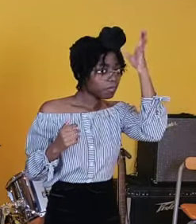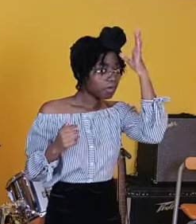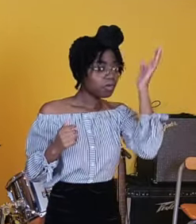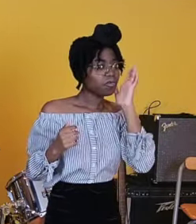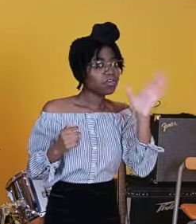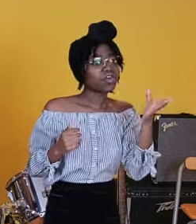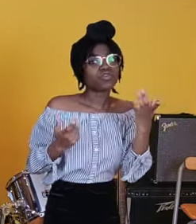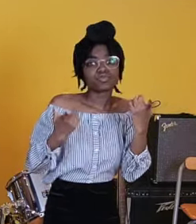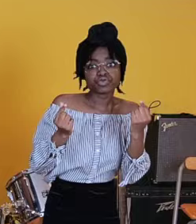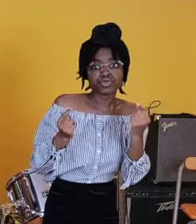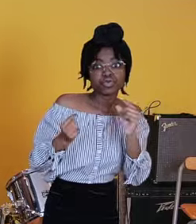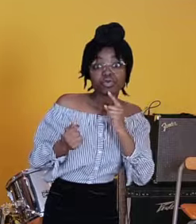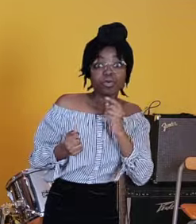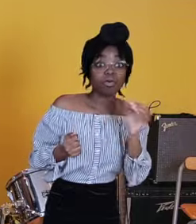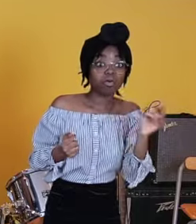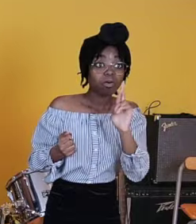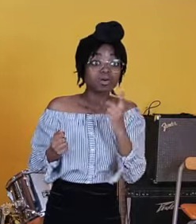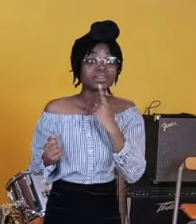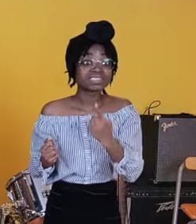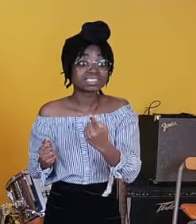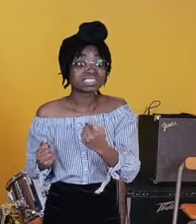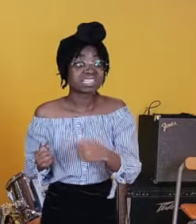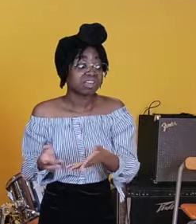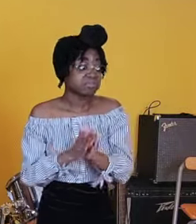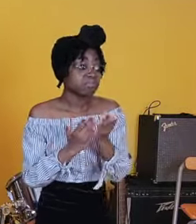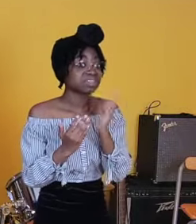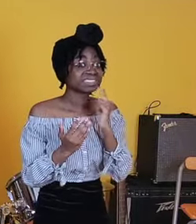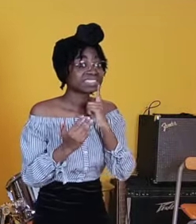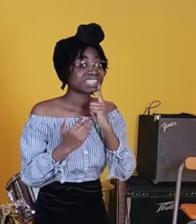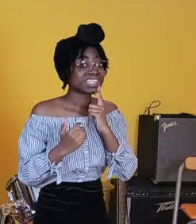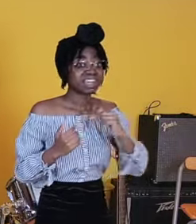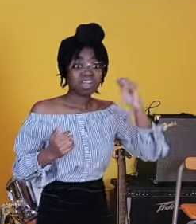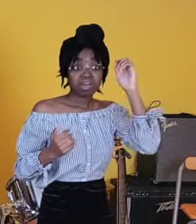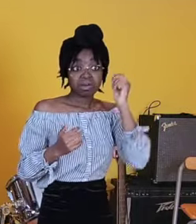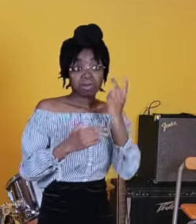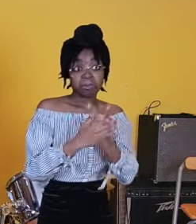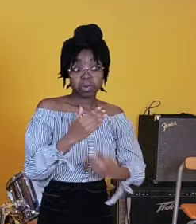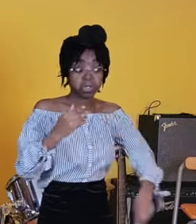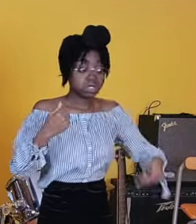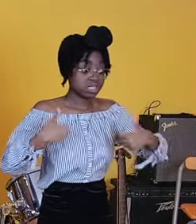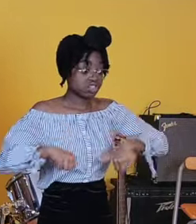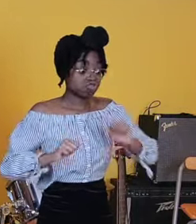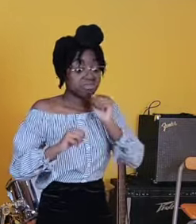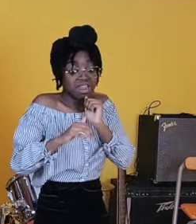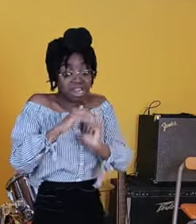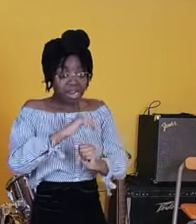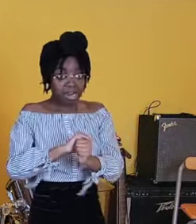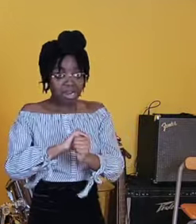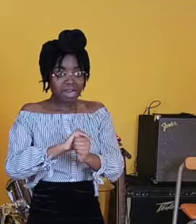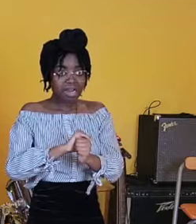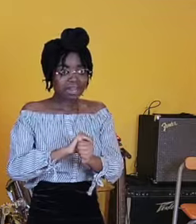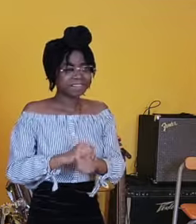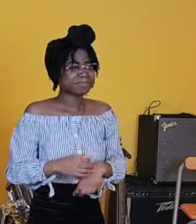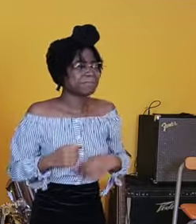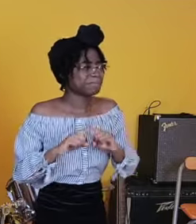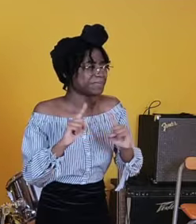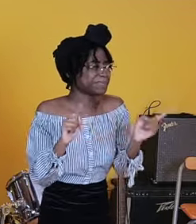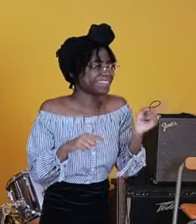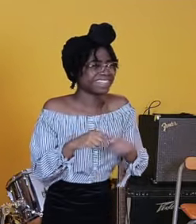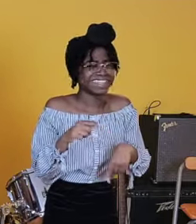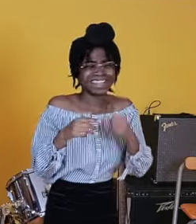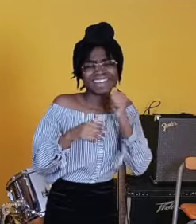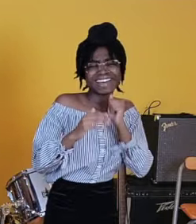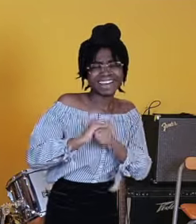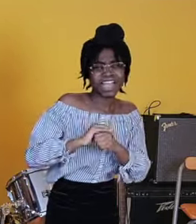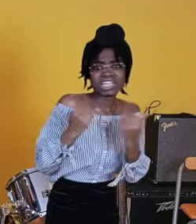or do to them. The Bible says they try to hide from him. But there's no hiding. You see, today you think God is not here physically, but